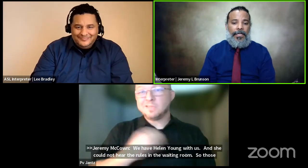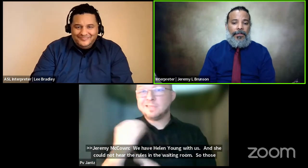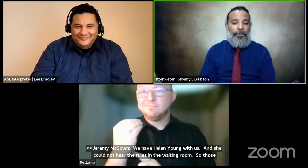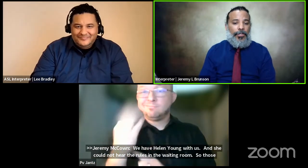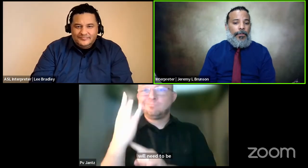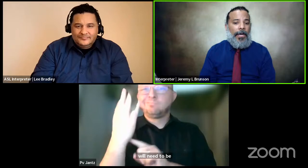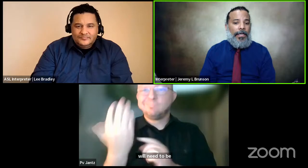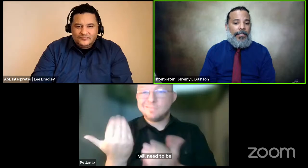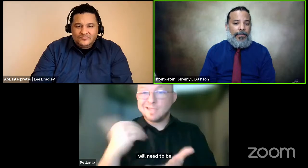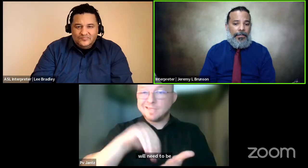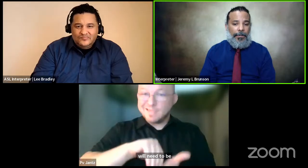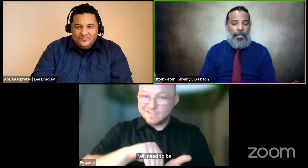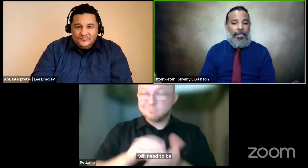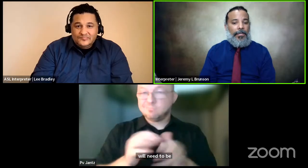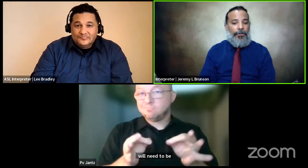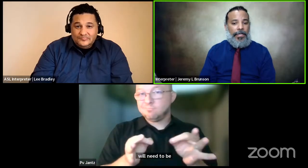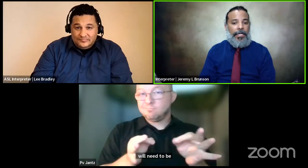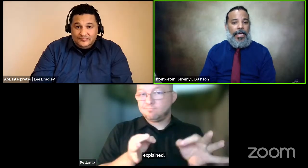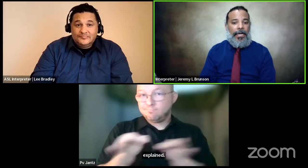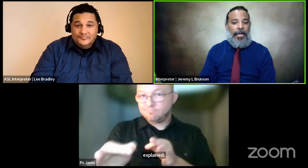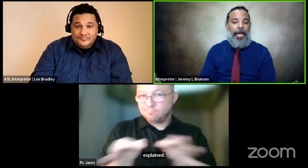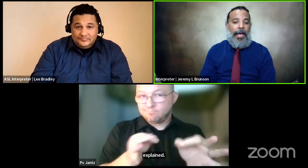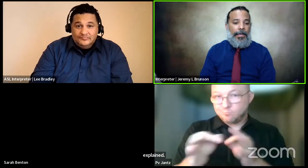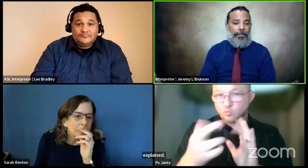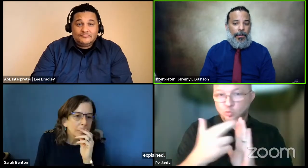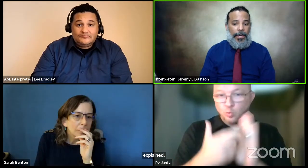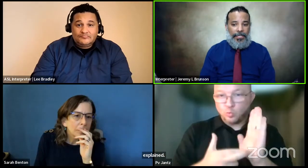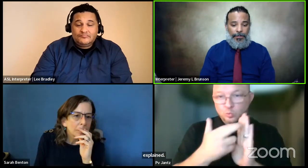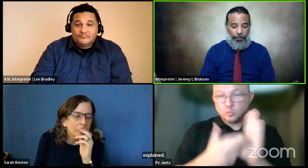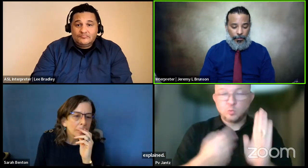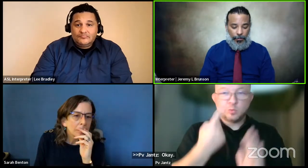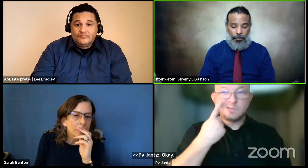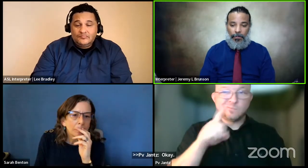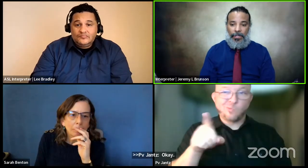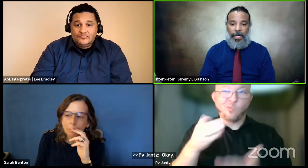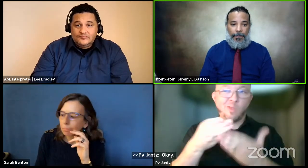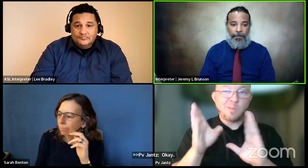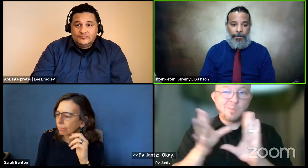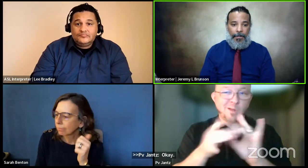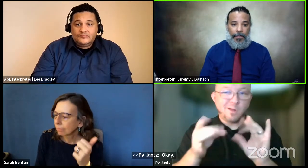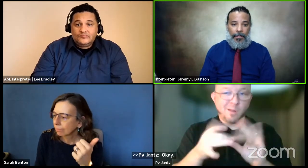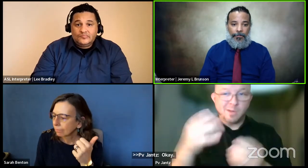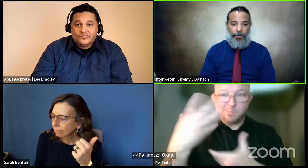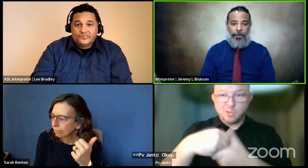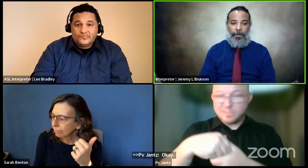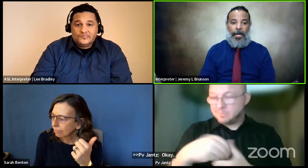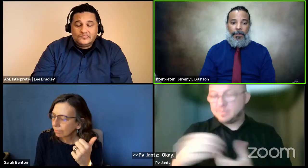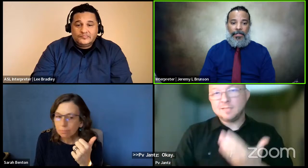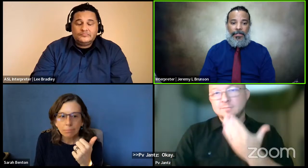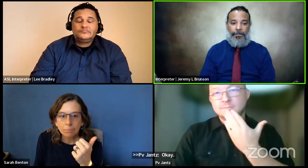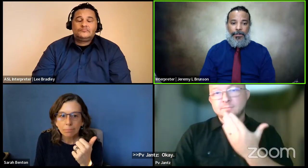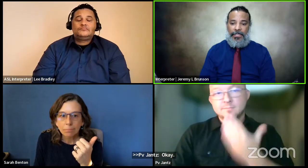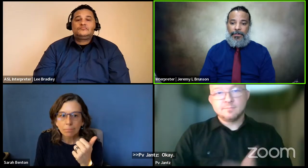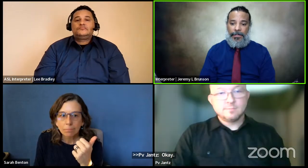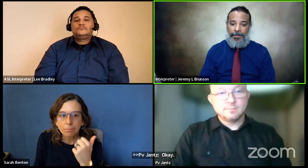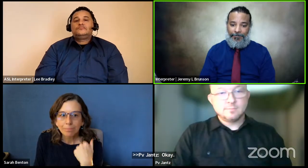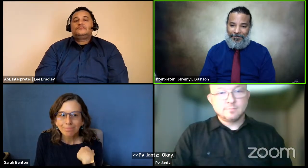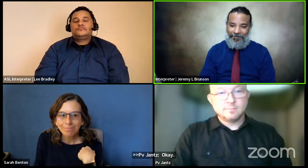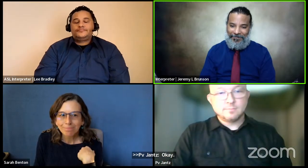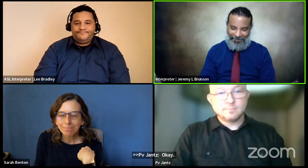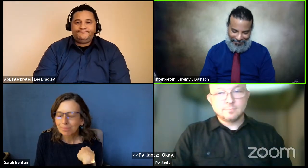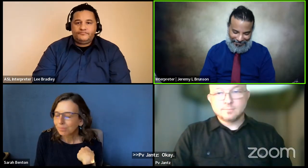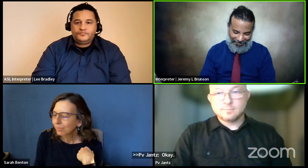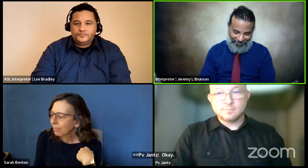Commissioner Benton, would you mind coming on screen again and go ahead and explain the rules one more time for the public comments